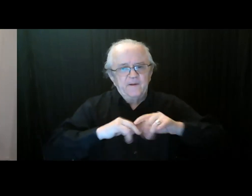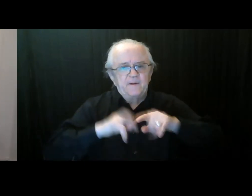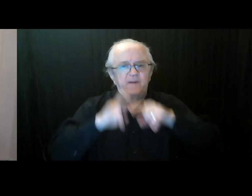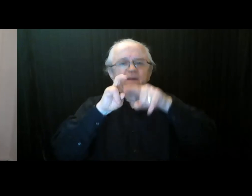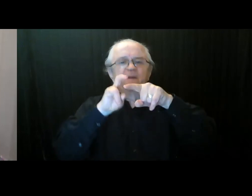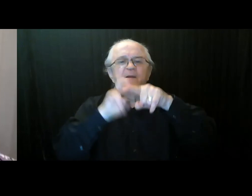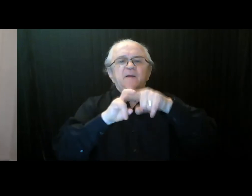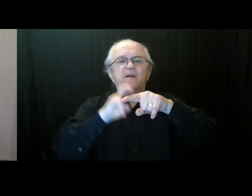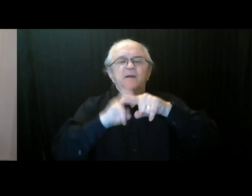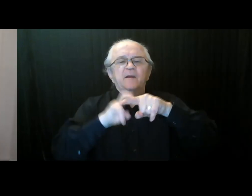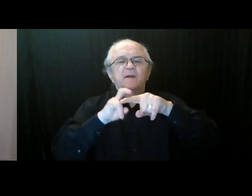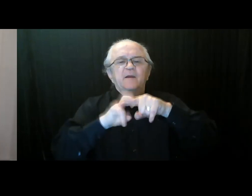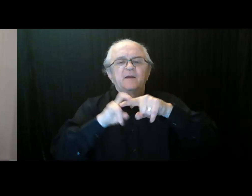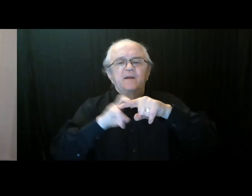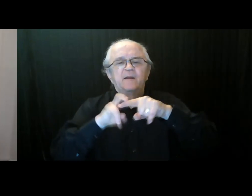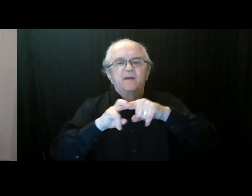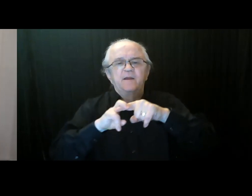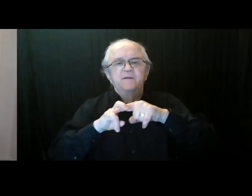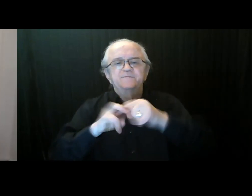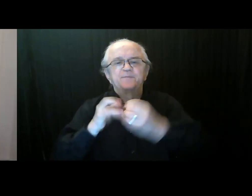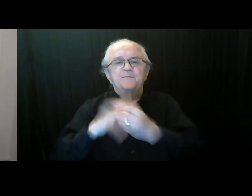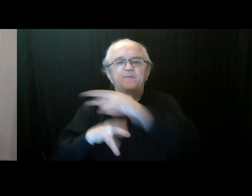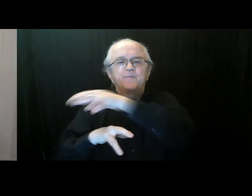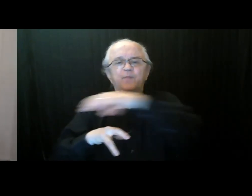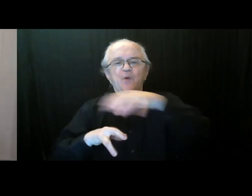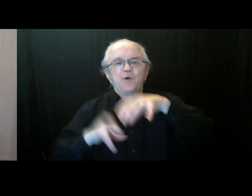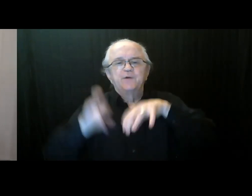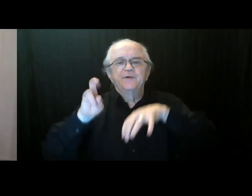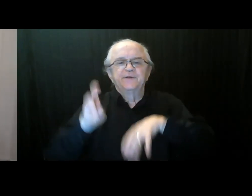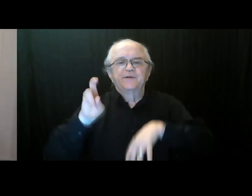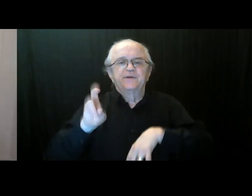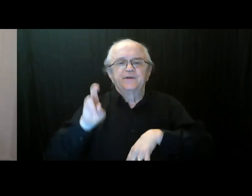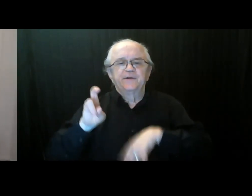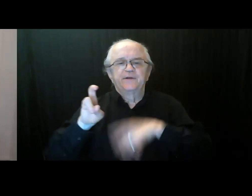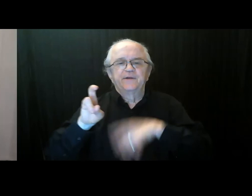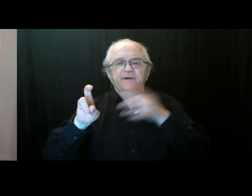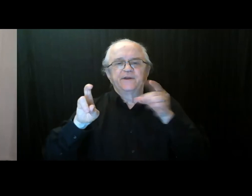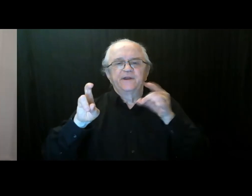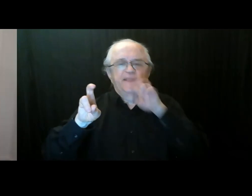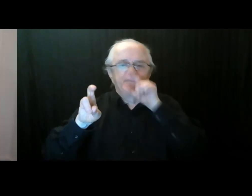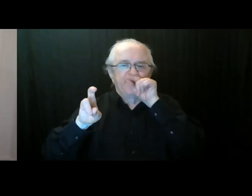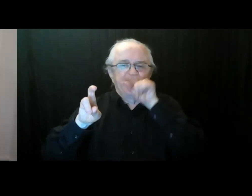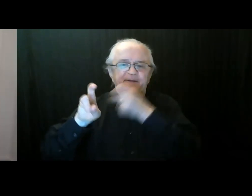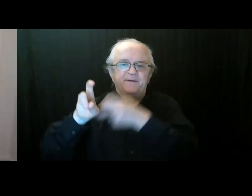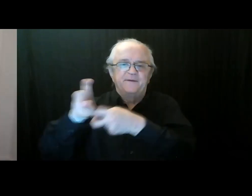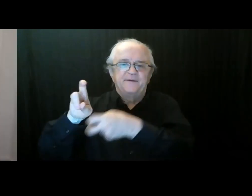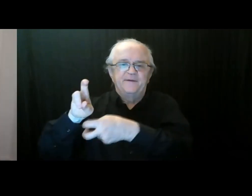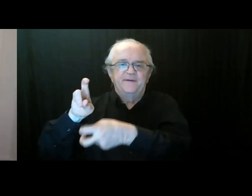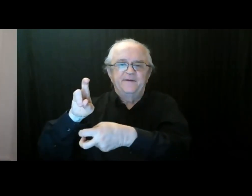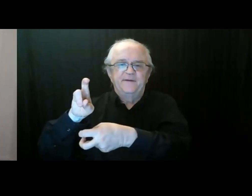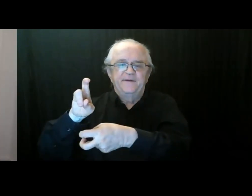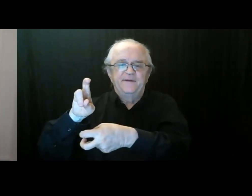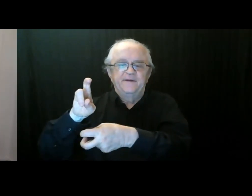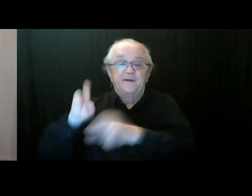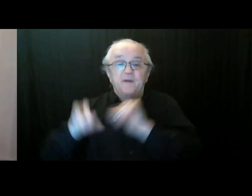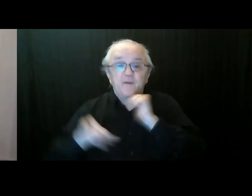the limb above where Dickie Peep was sound asleep. The next morning, when I